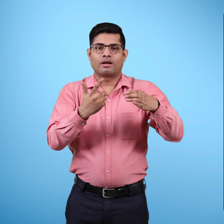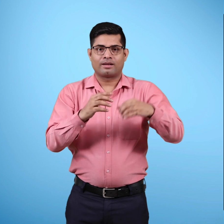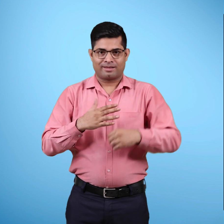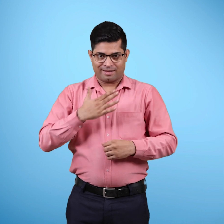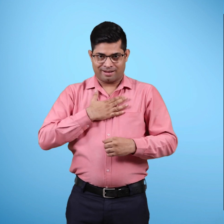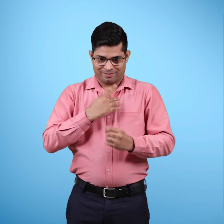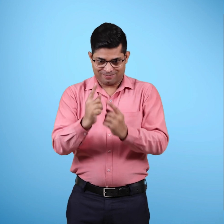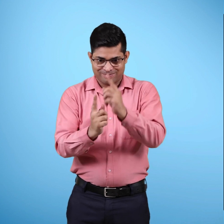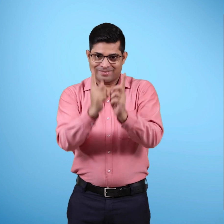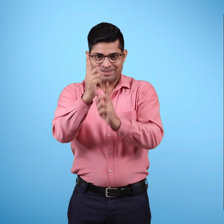that have tap roots